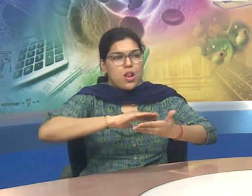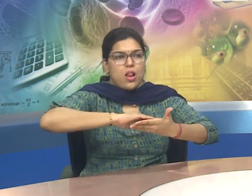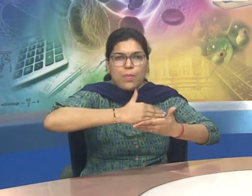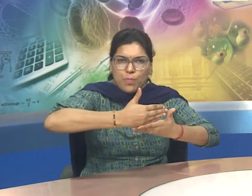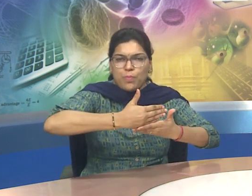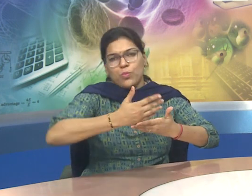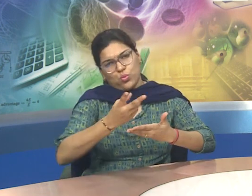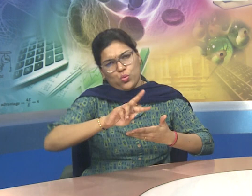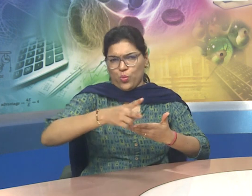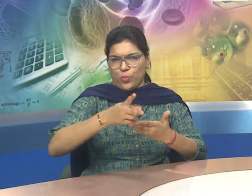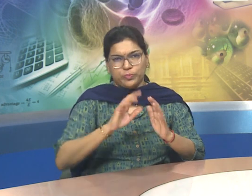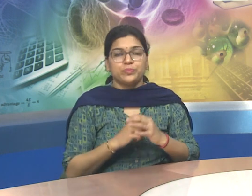In our system,